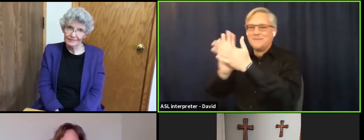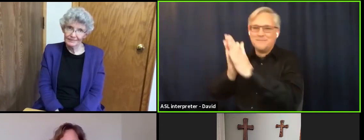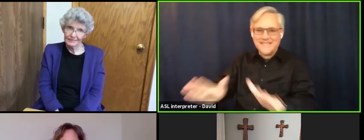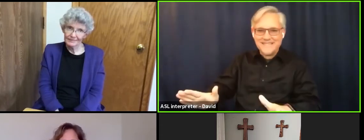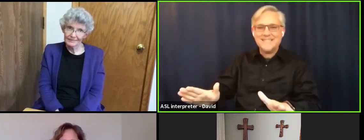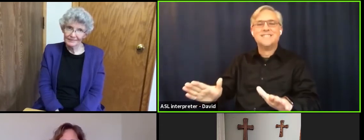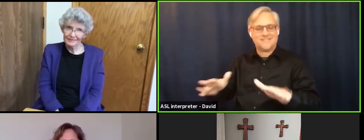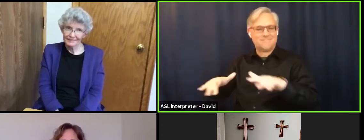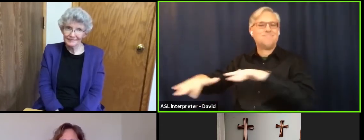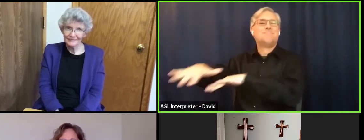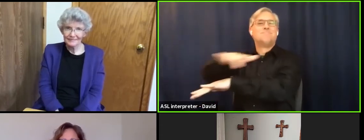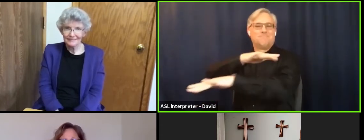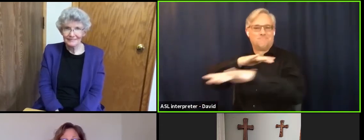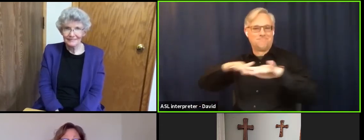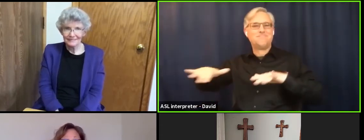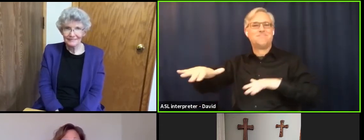us.